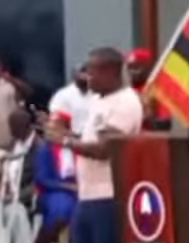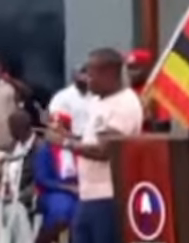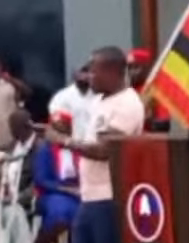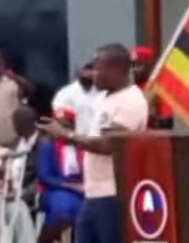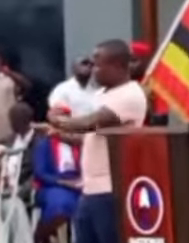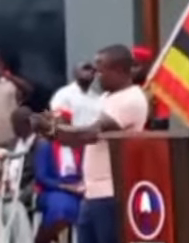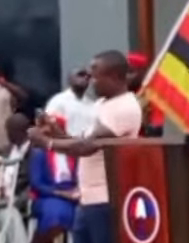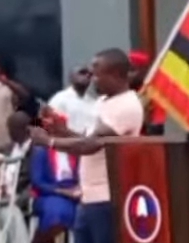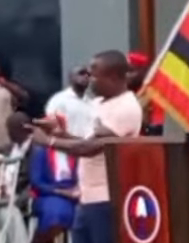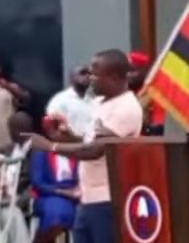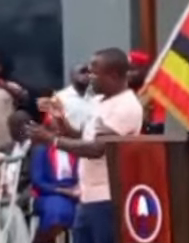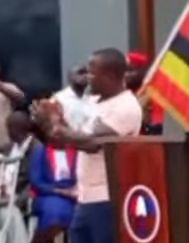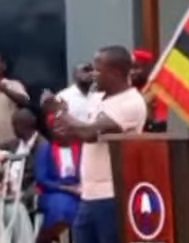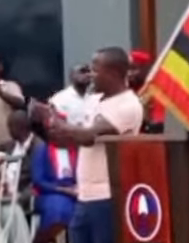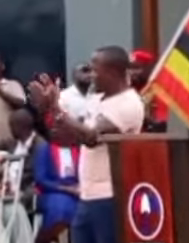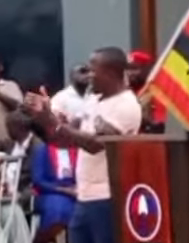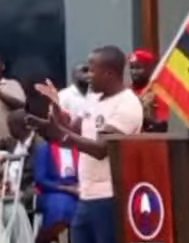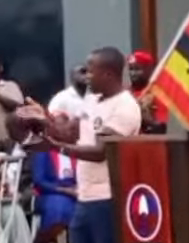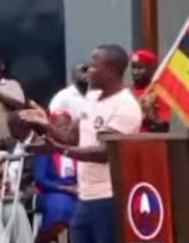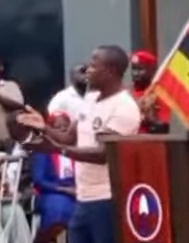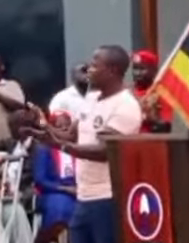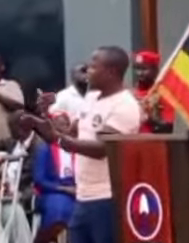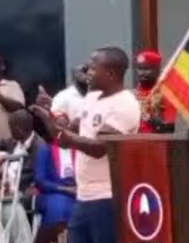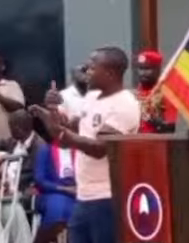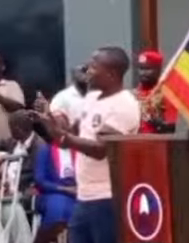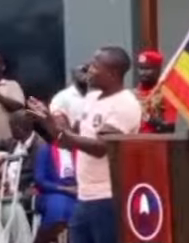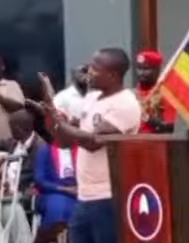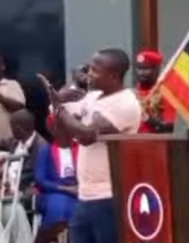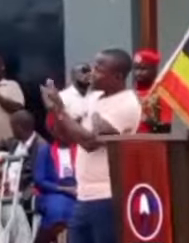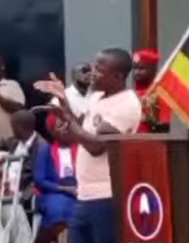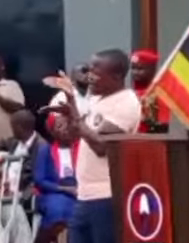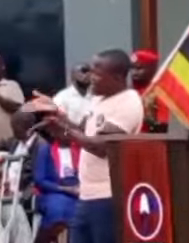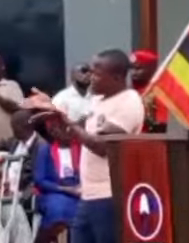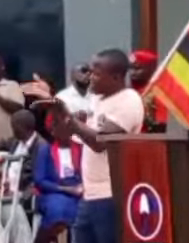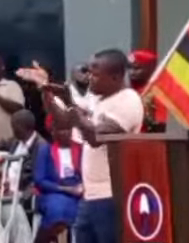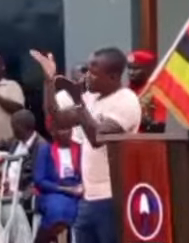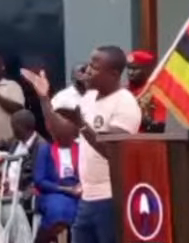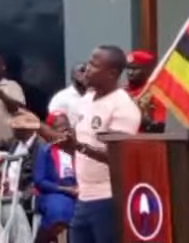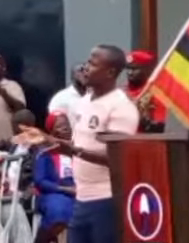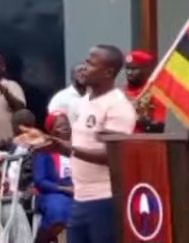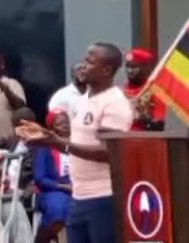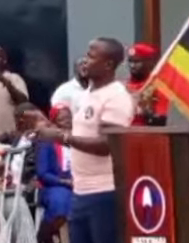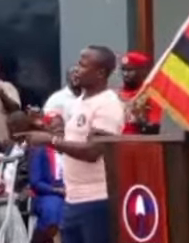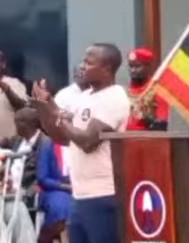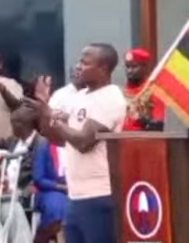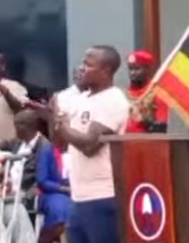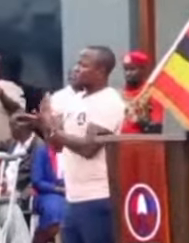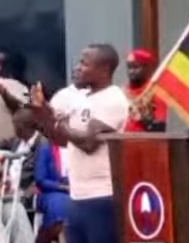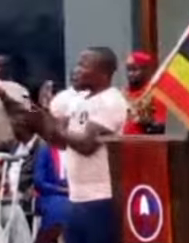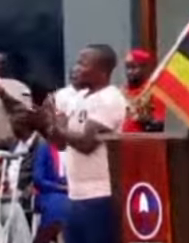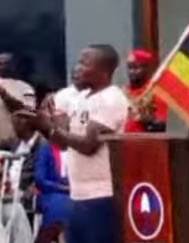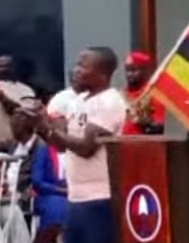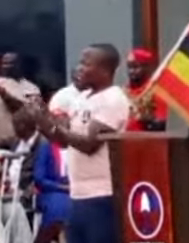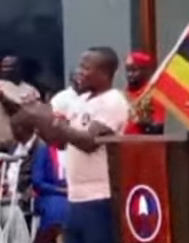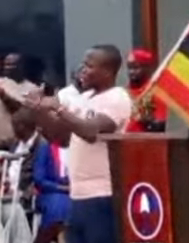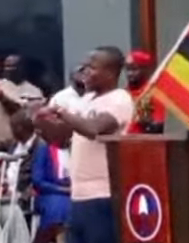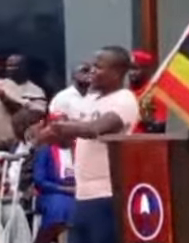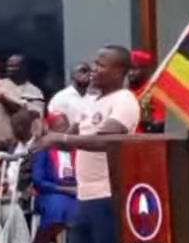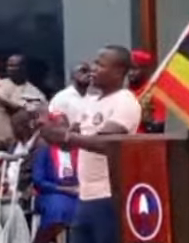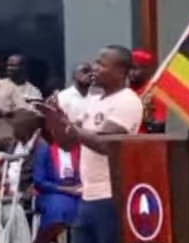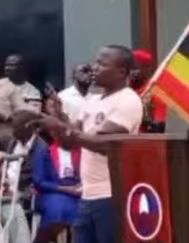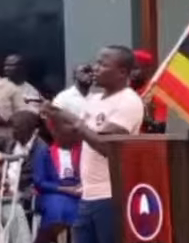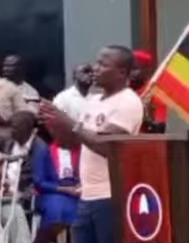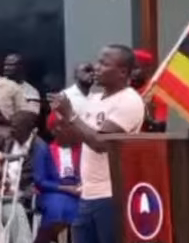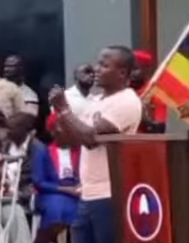nga waliwo obukulembeze kuba bino ebintu byalingawo byagenda bivaawo buvi kubanga munanga abantu abatukulembera tebafa ku nsi